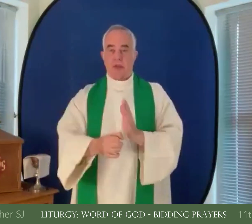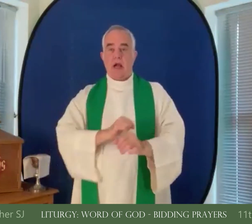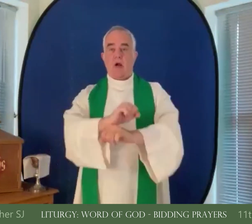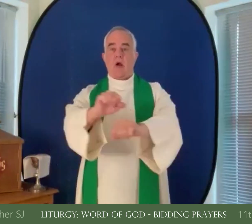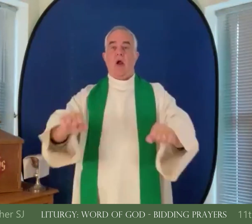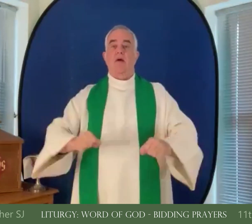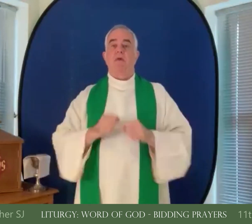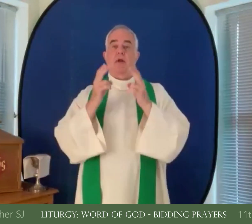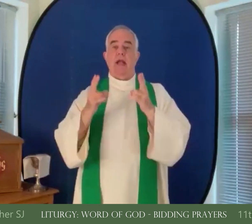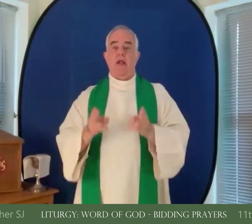hour of our death.